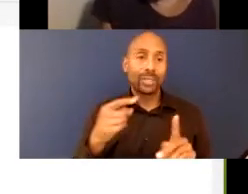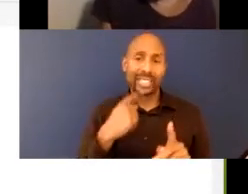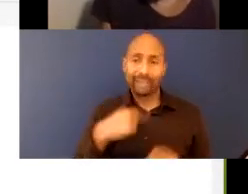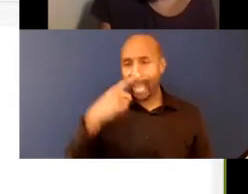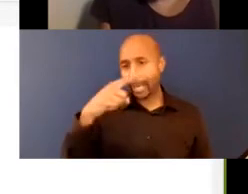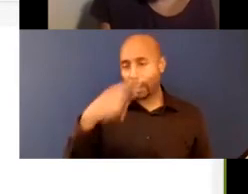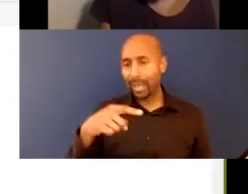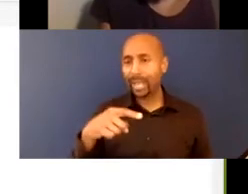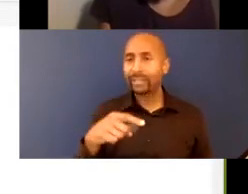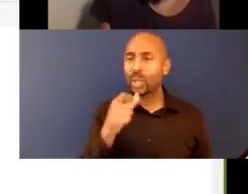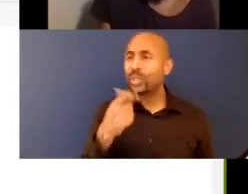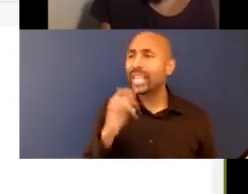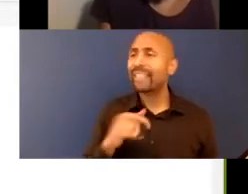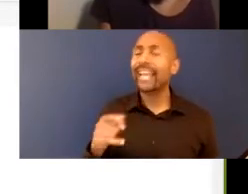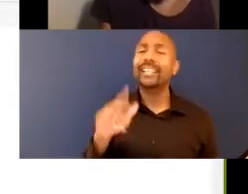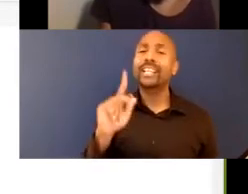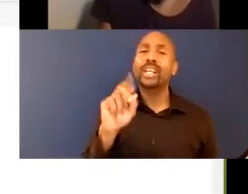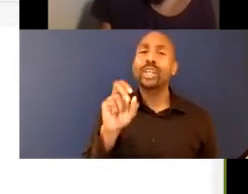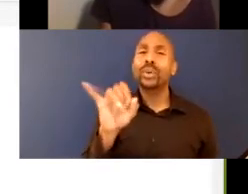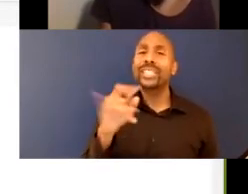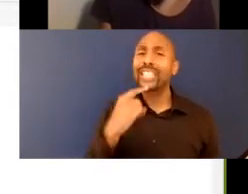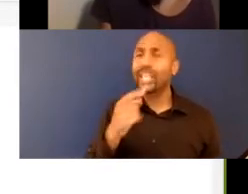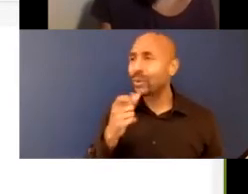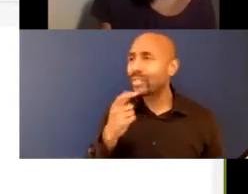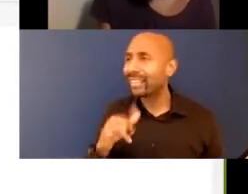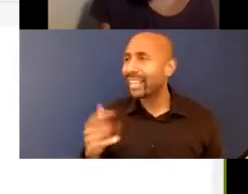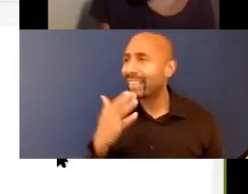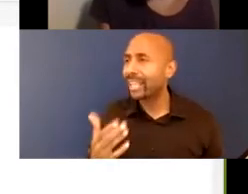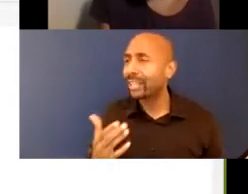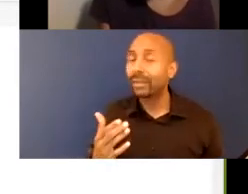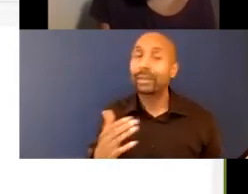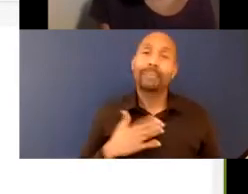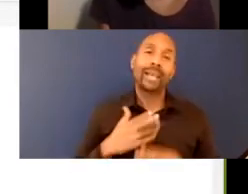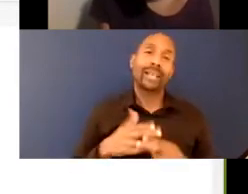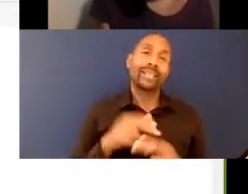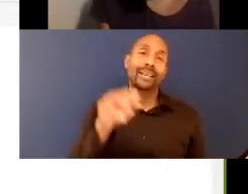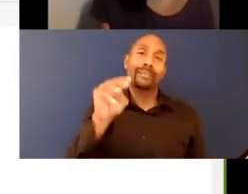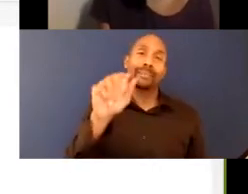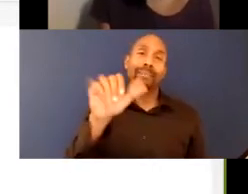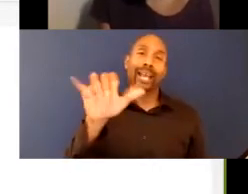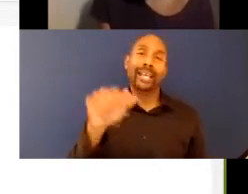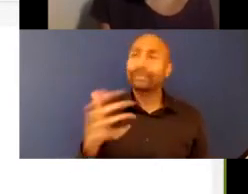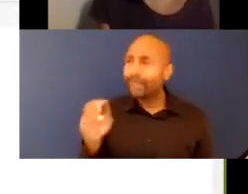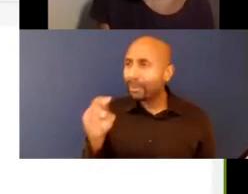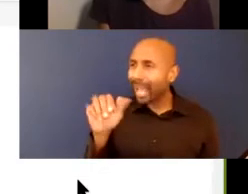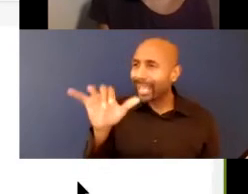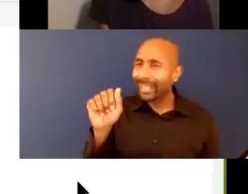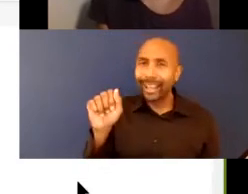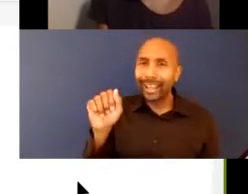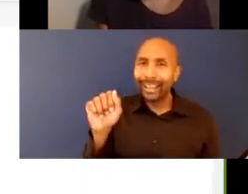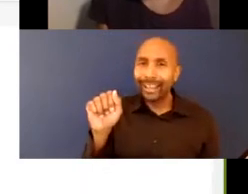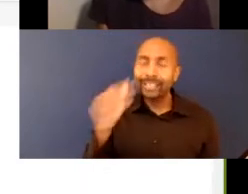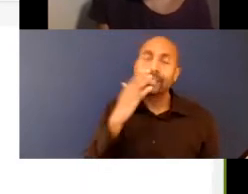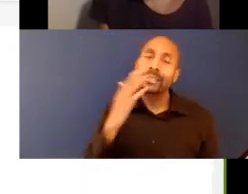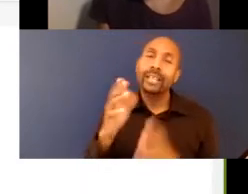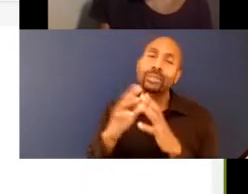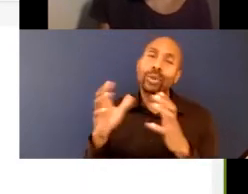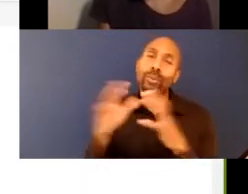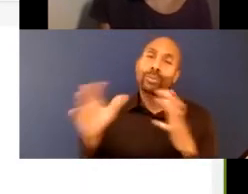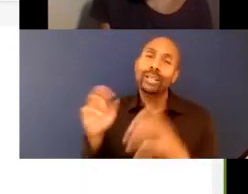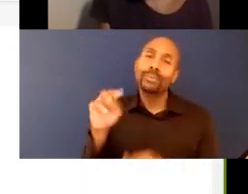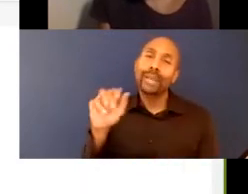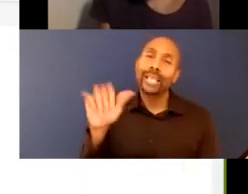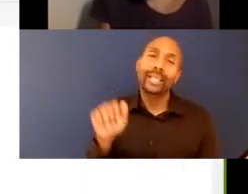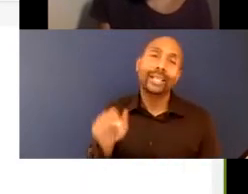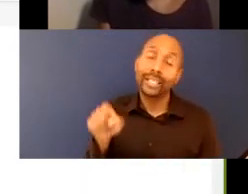Who was that? Tell me who you were who saved my life. My name's Maya. Maya, thank you so much, Maya. You